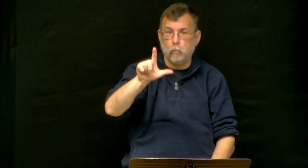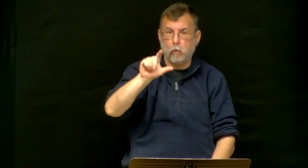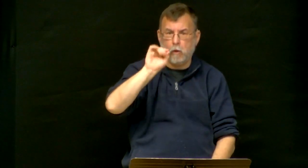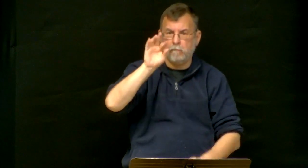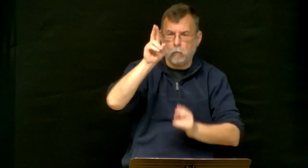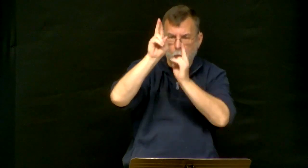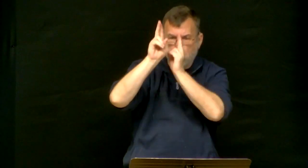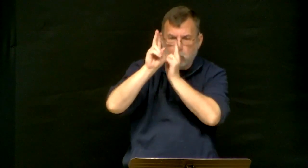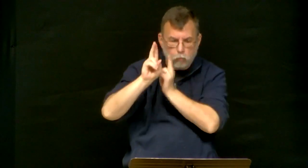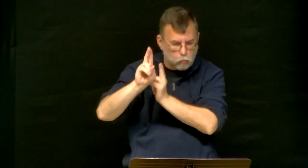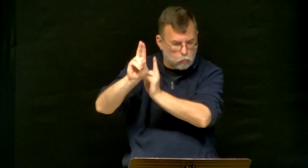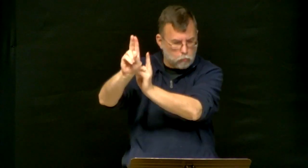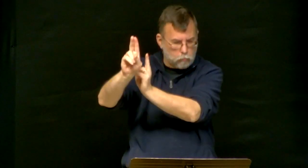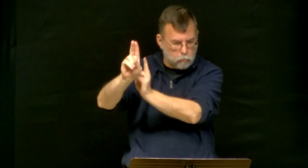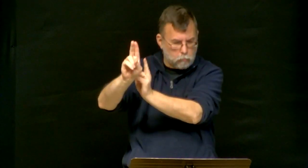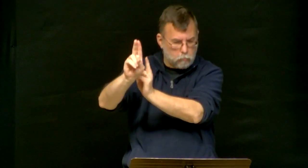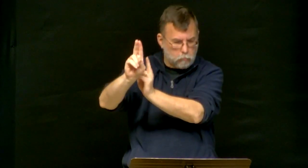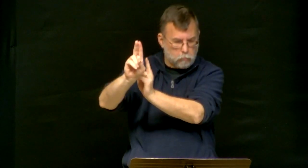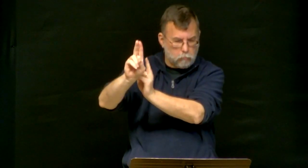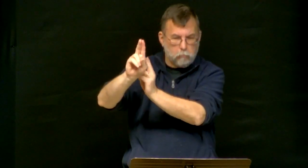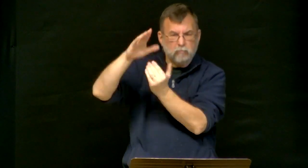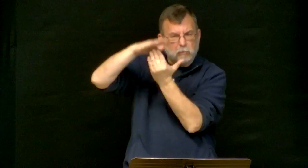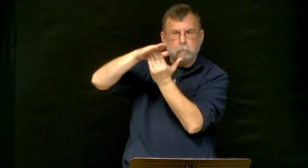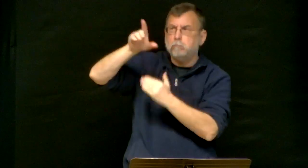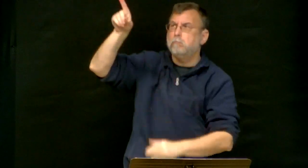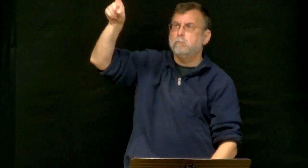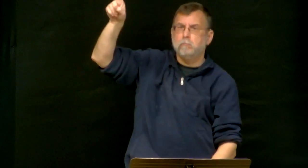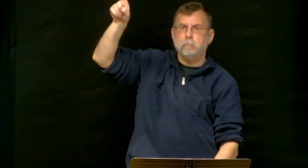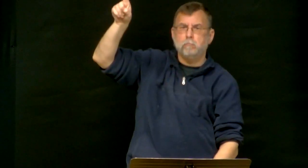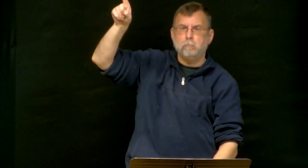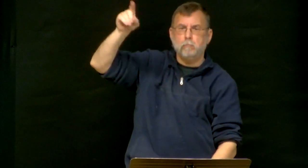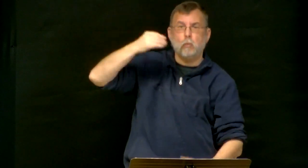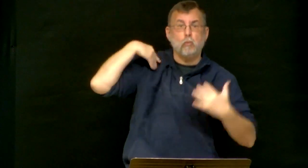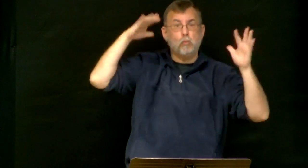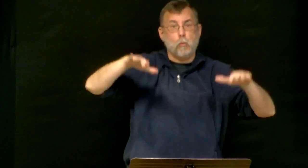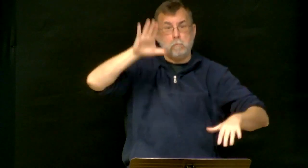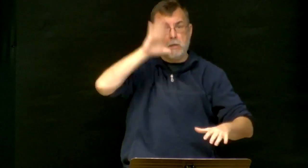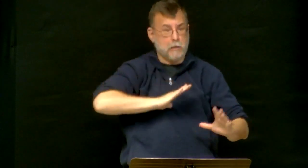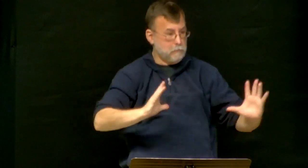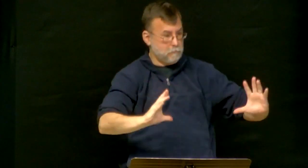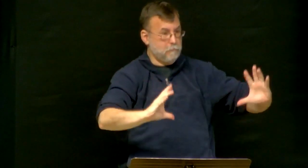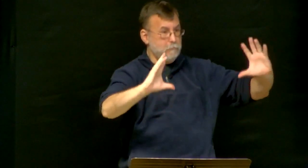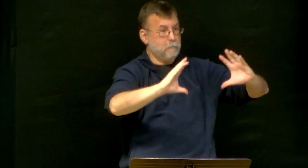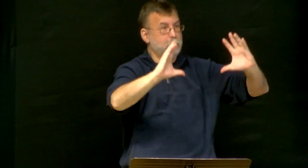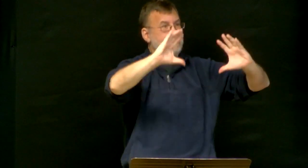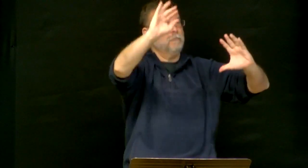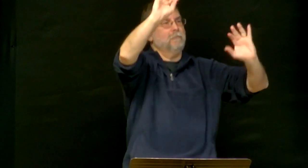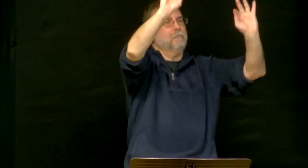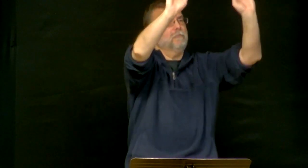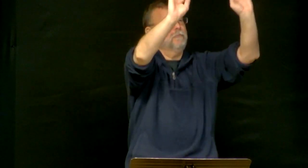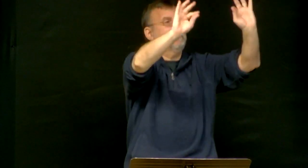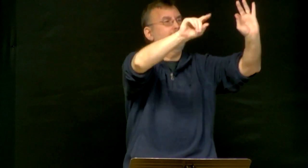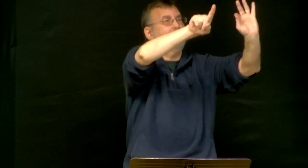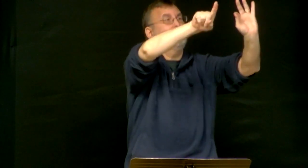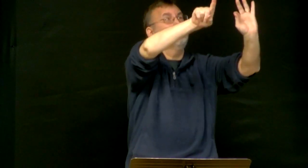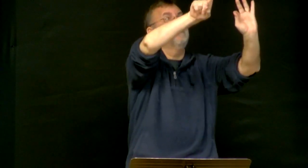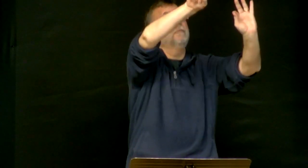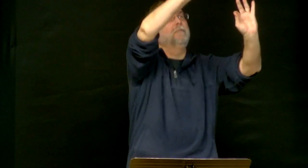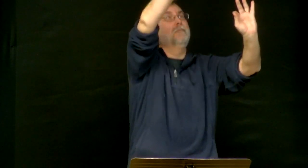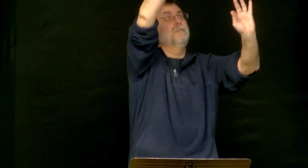it's a symbol of our honor to God. He is top. You've got the snowman at the top of